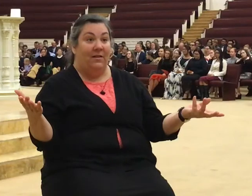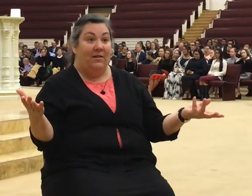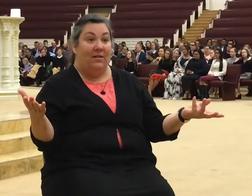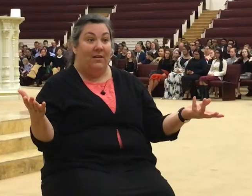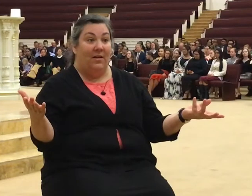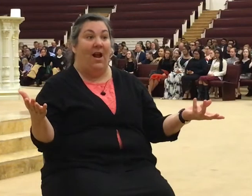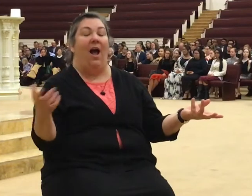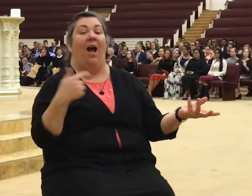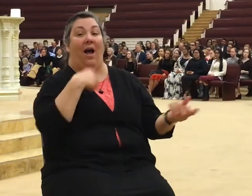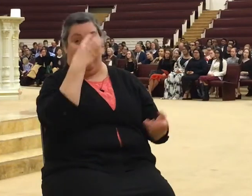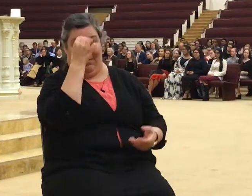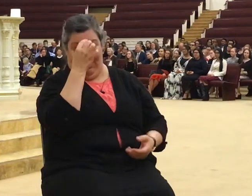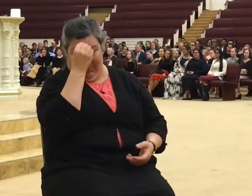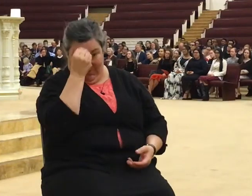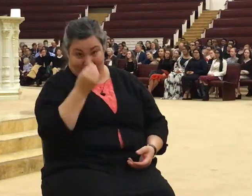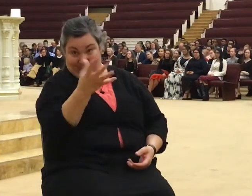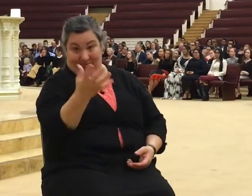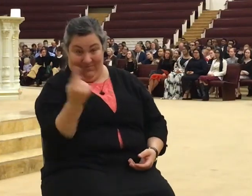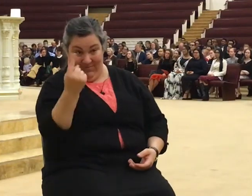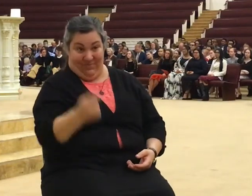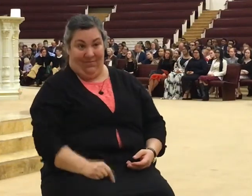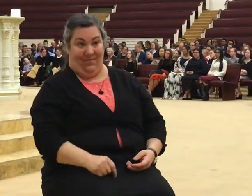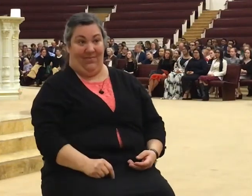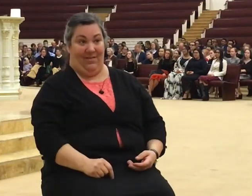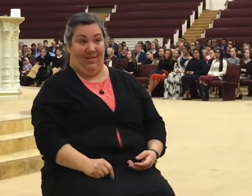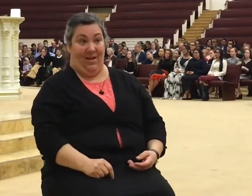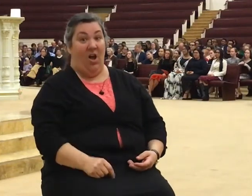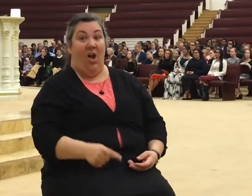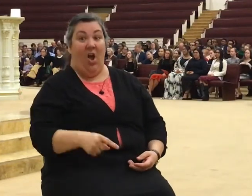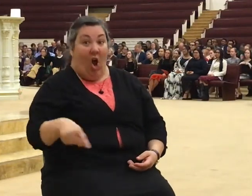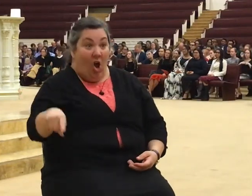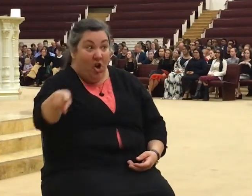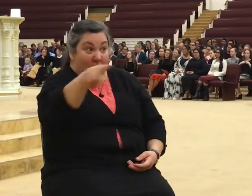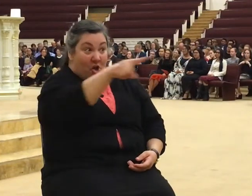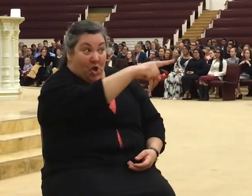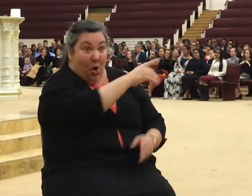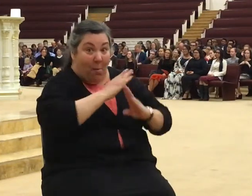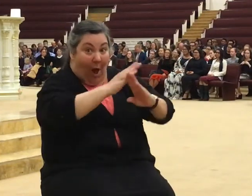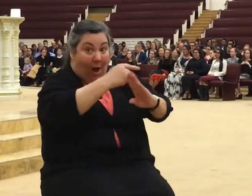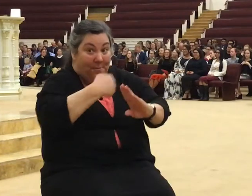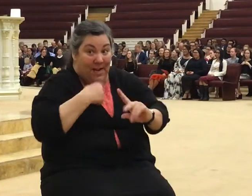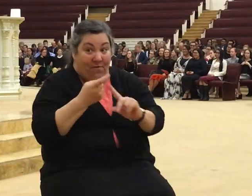Let me let you in on something. I ain't letting you keep me from nothing.